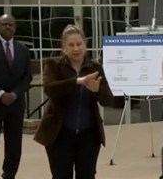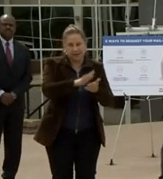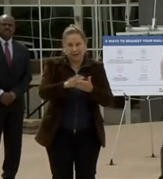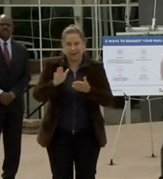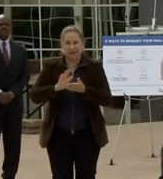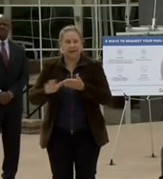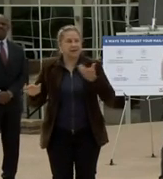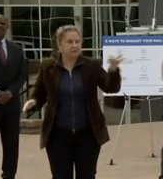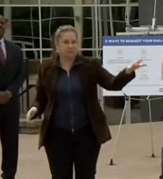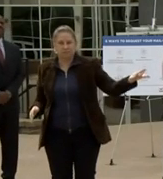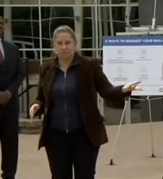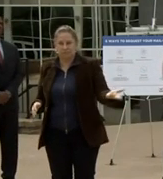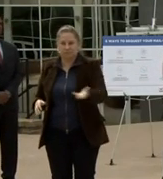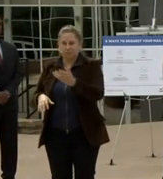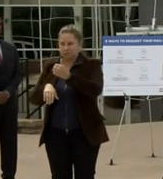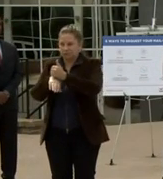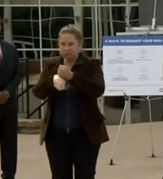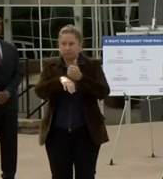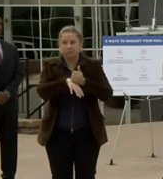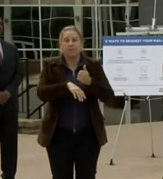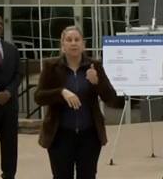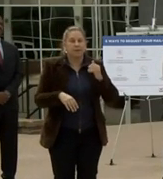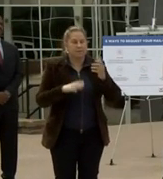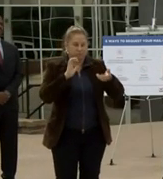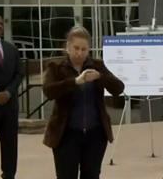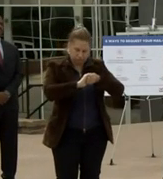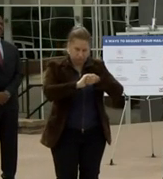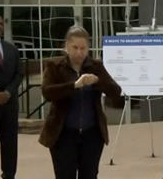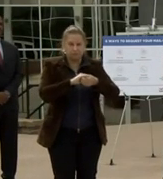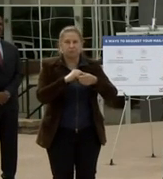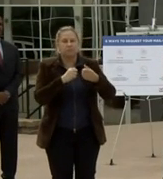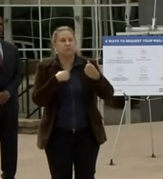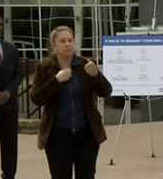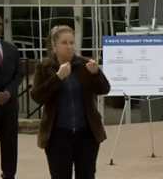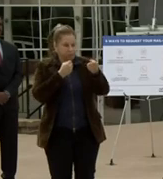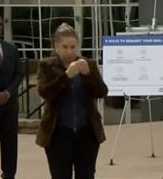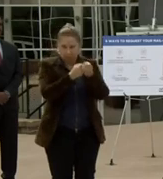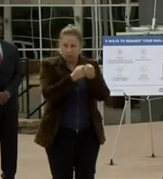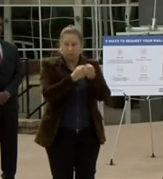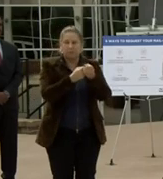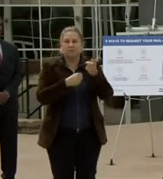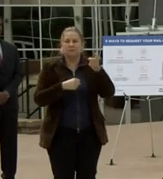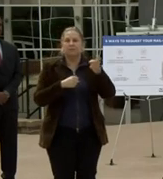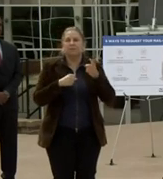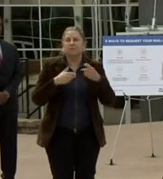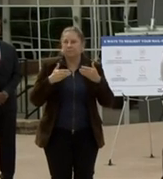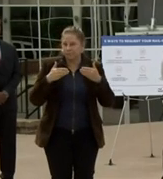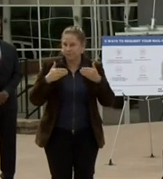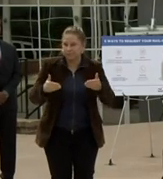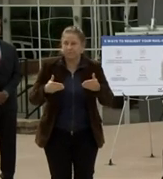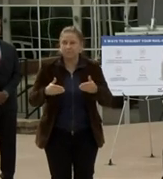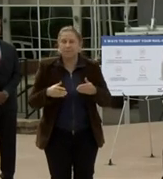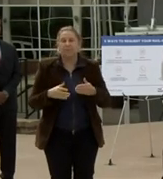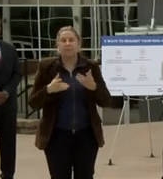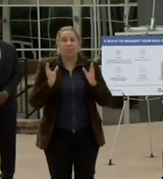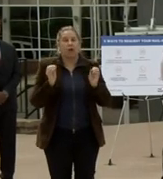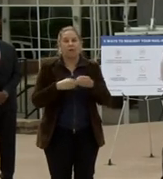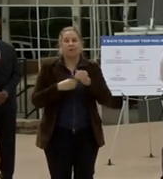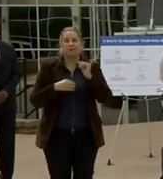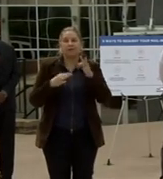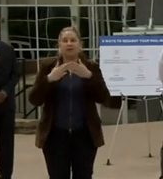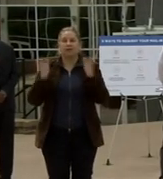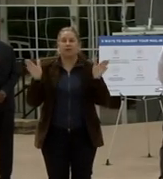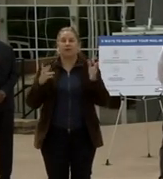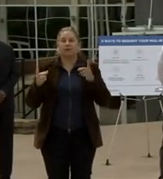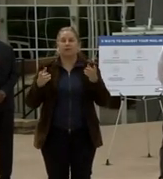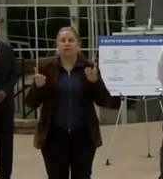my complete cooperation and support. I've directed our Office of General Services Director Keith Anderson to work with the